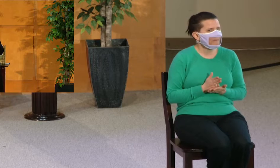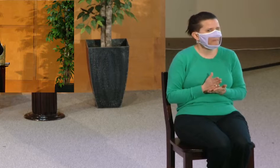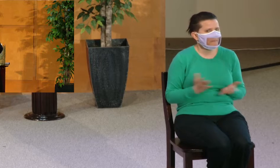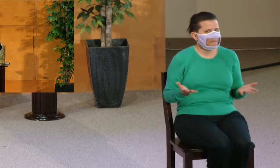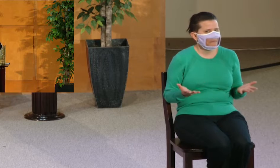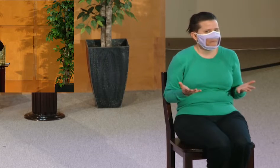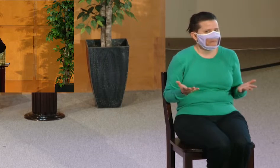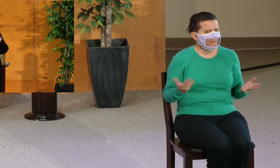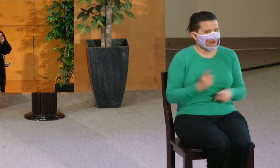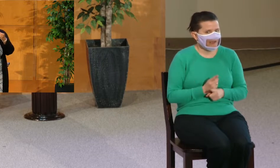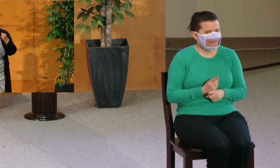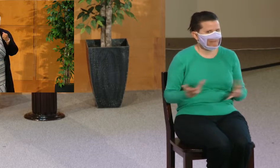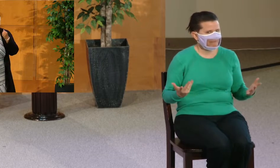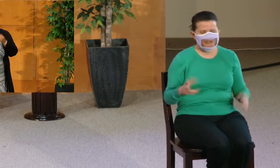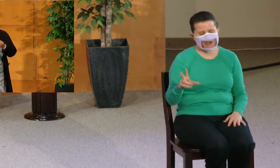done that.